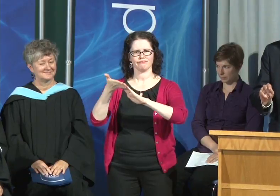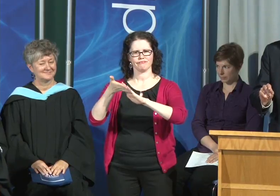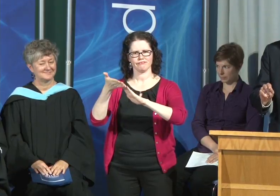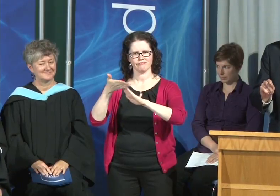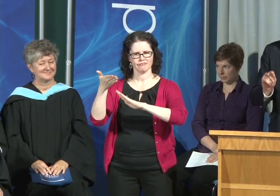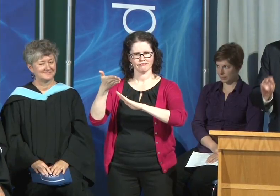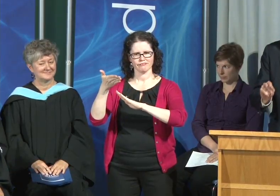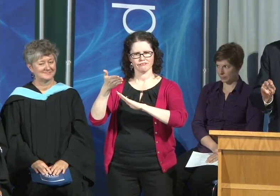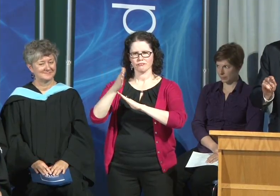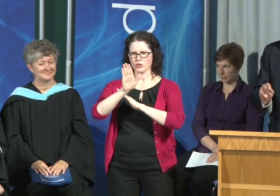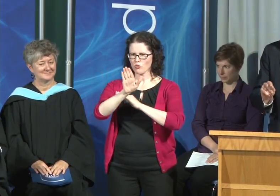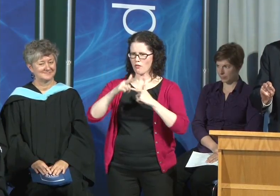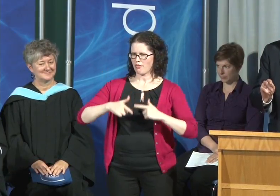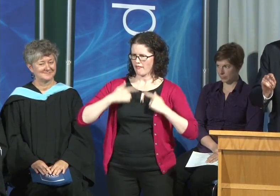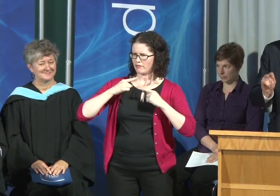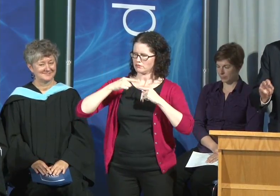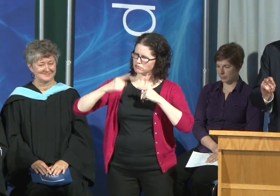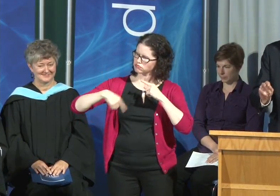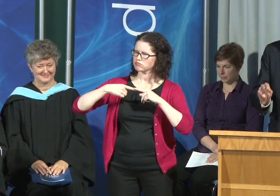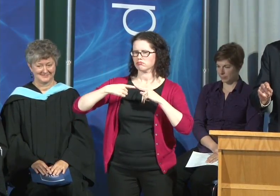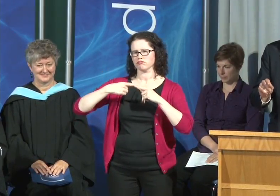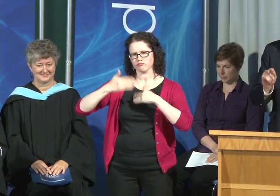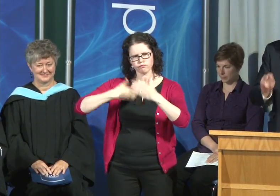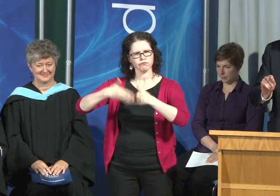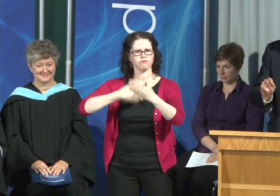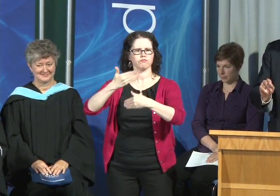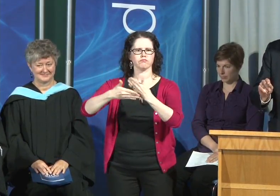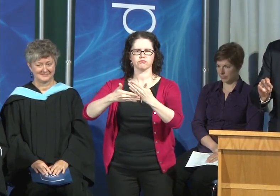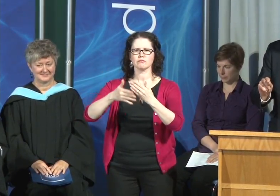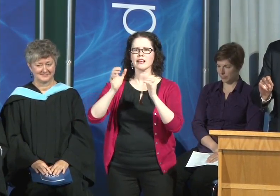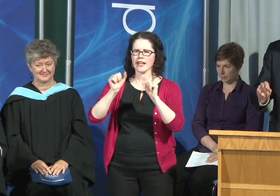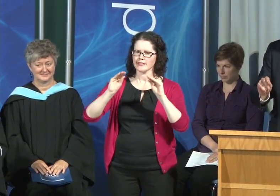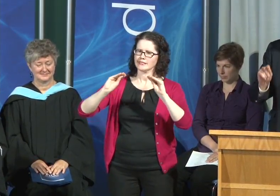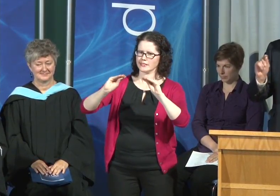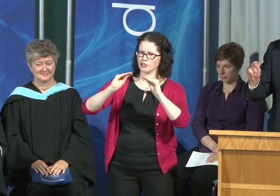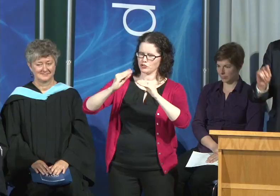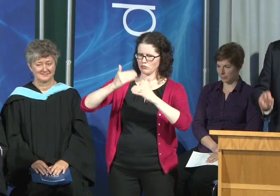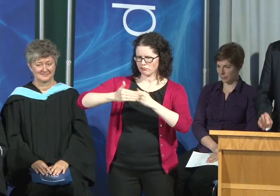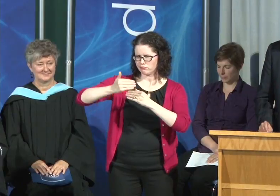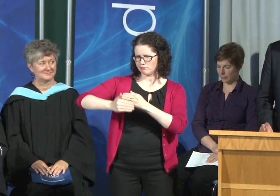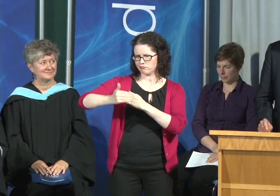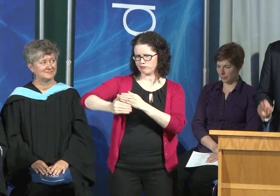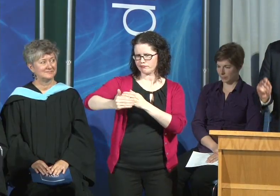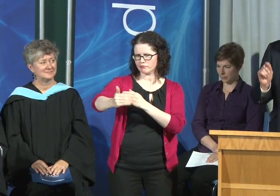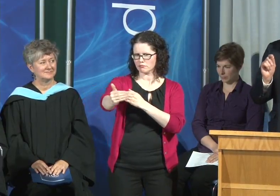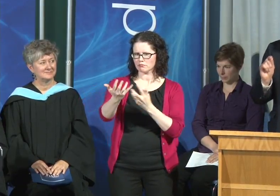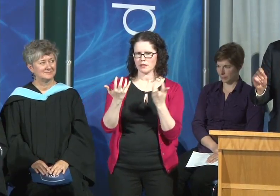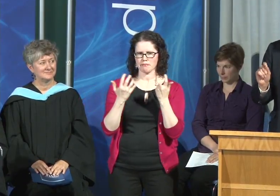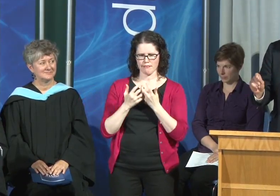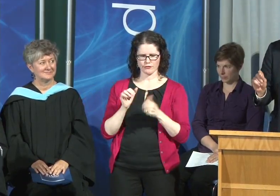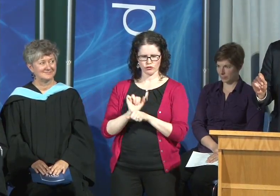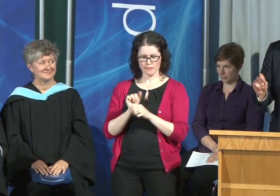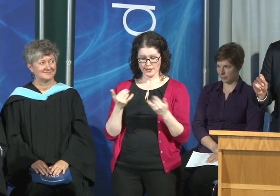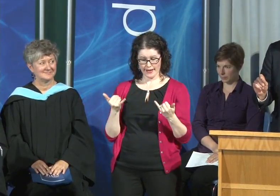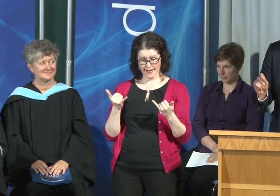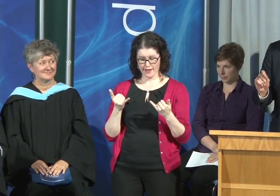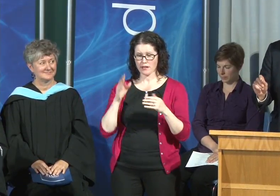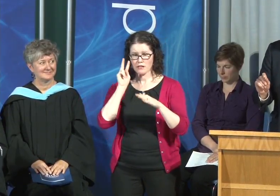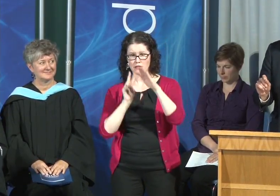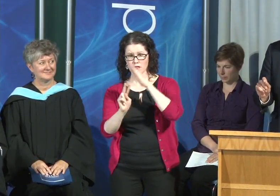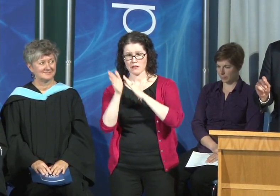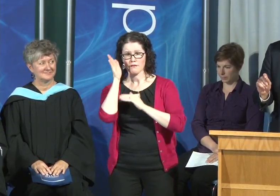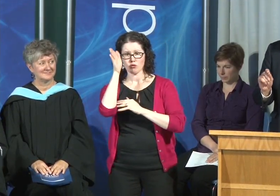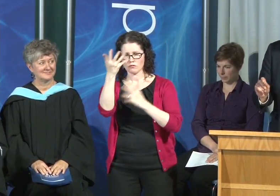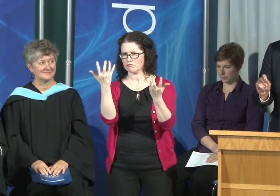life cycle to help you get the skills you need, both for the jobs of today and the jobs of the future. And that's why we're so fortunate in